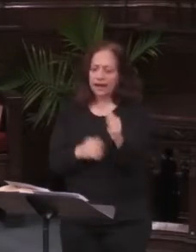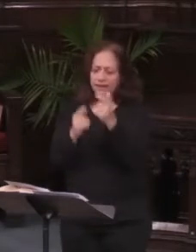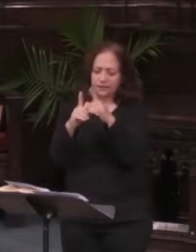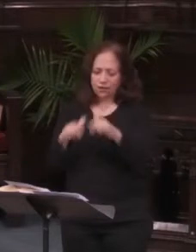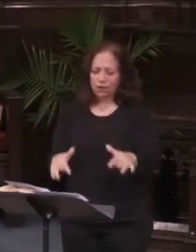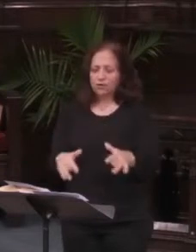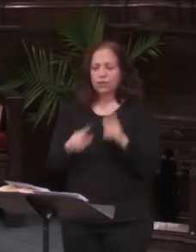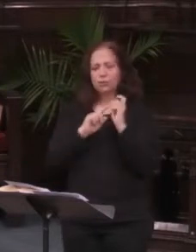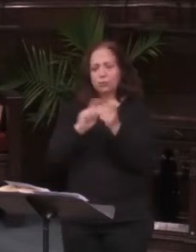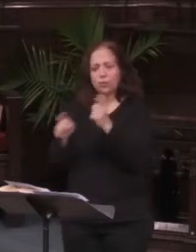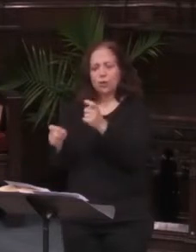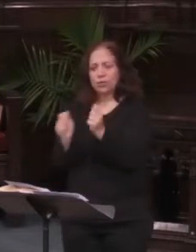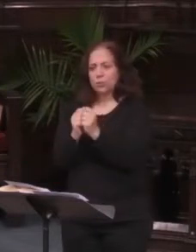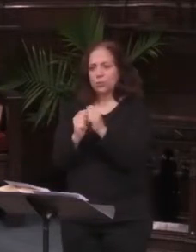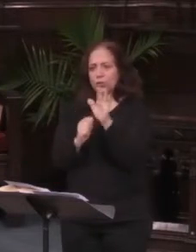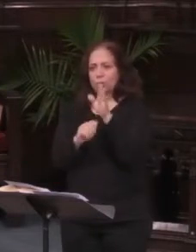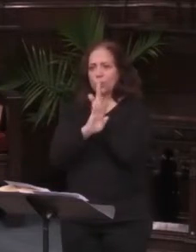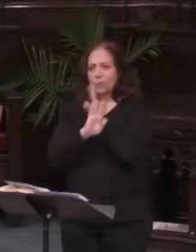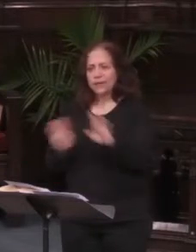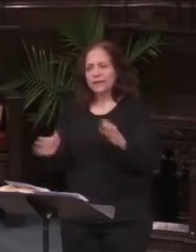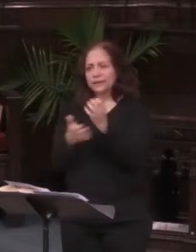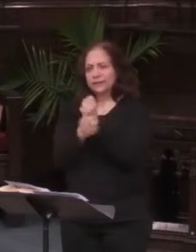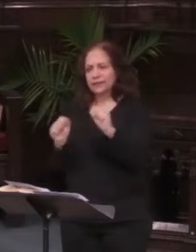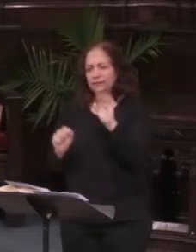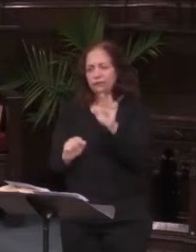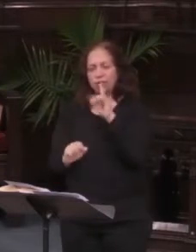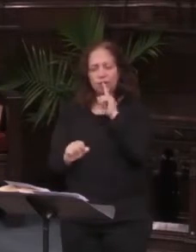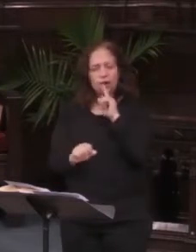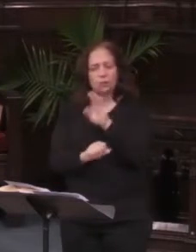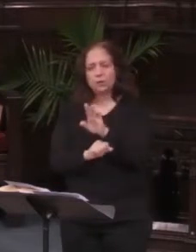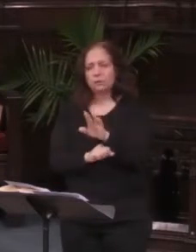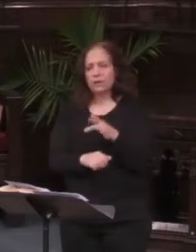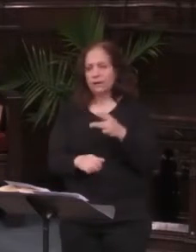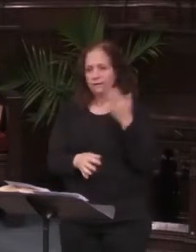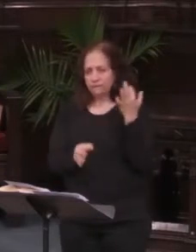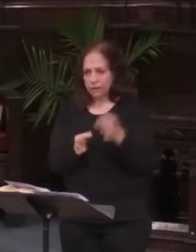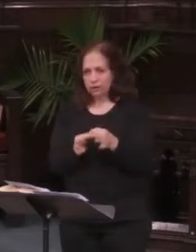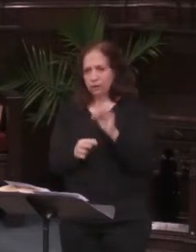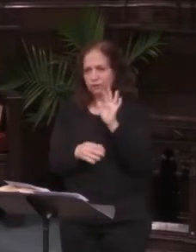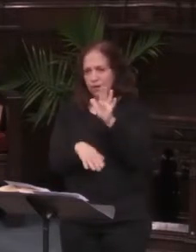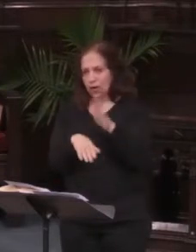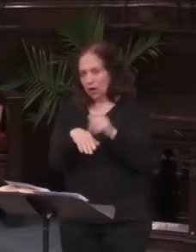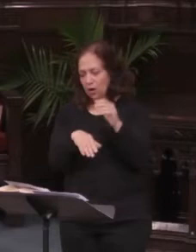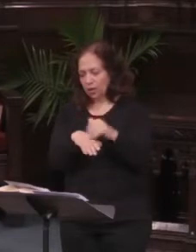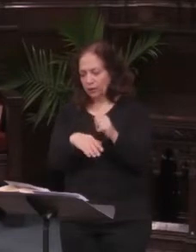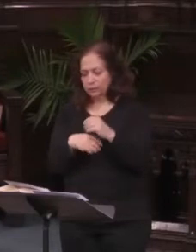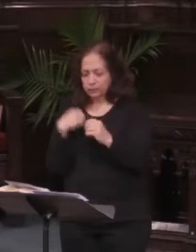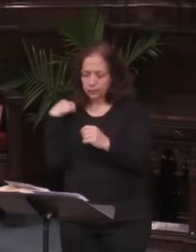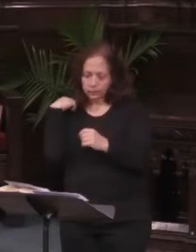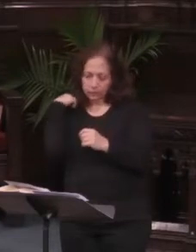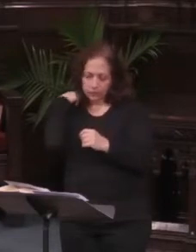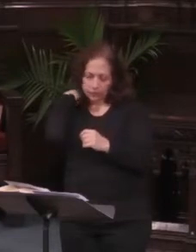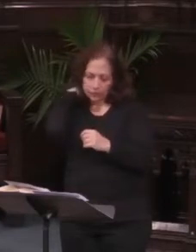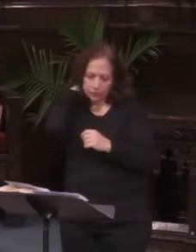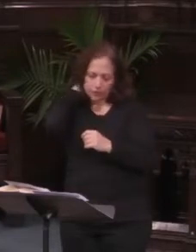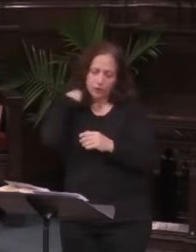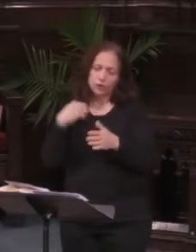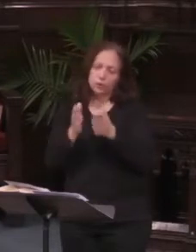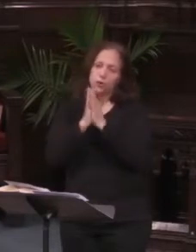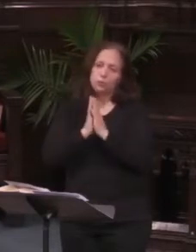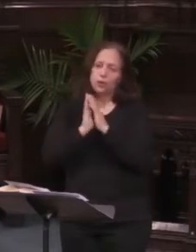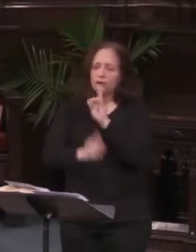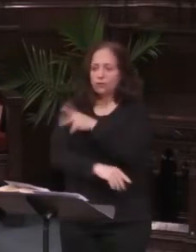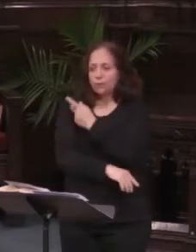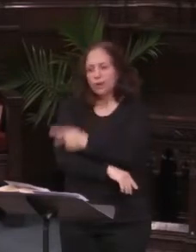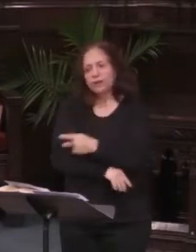them all with your peace and safety for their commitment and faithfulness to their callings. We pray for patience as we look